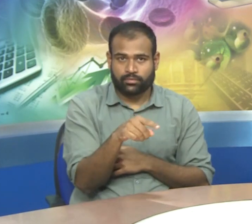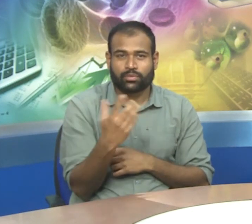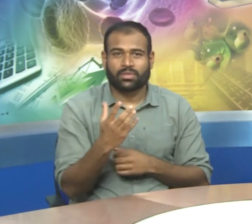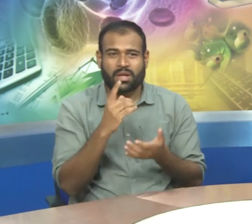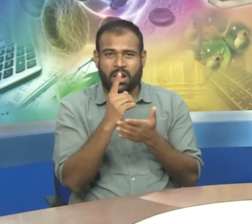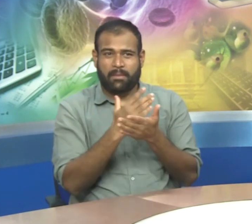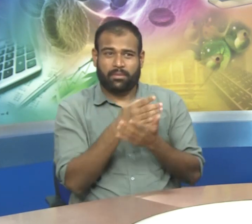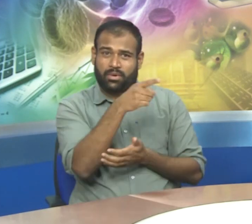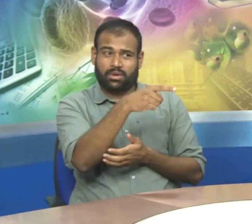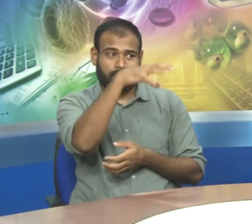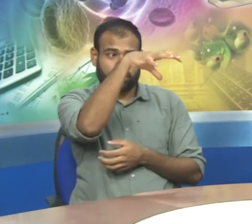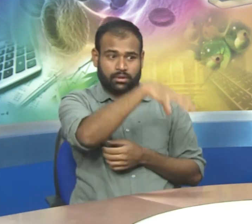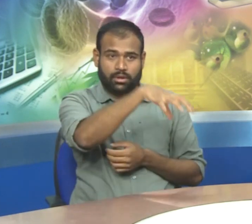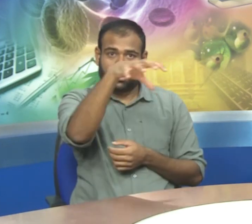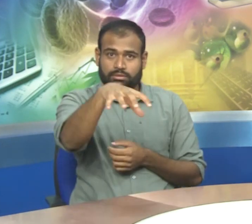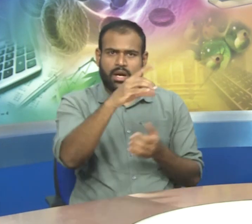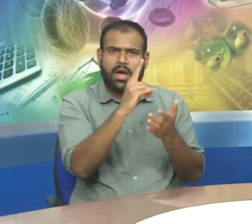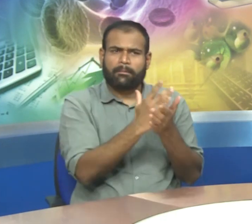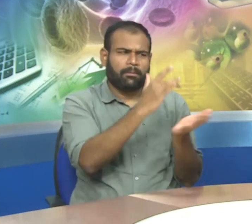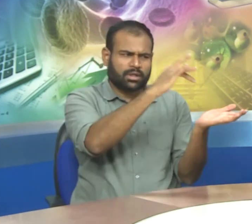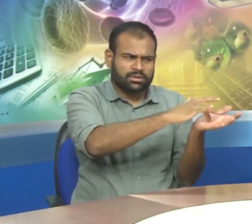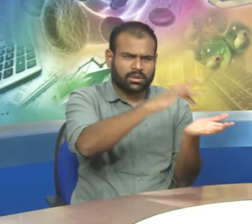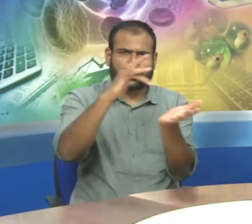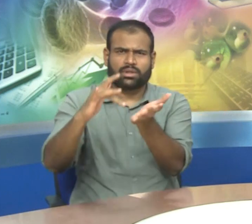This is the third essential service of library, which is